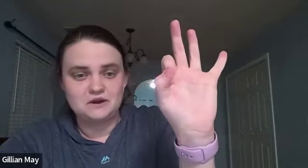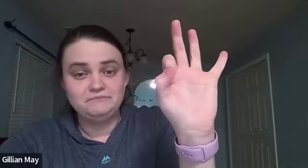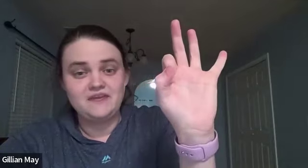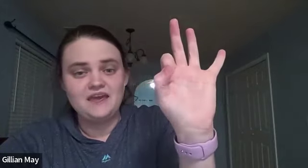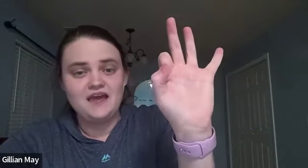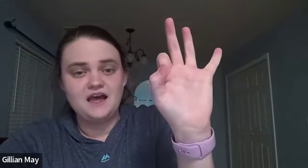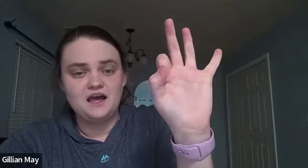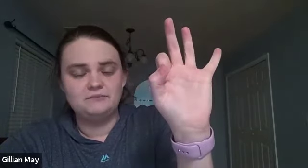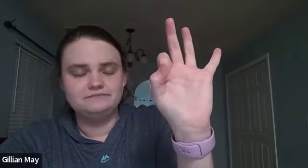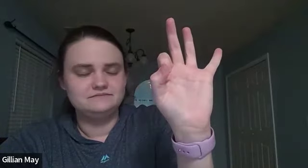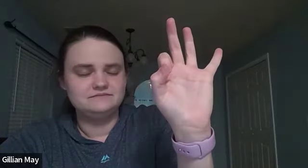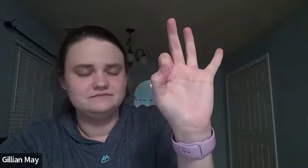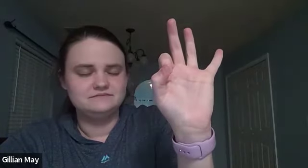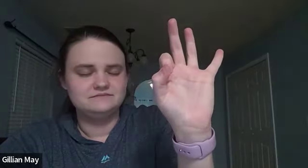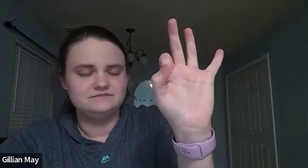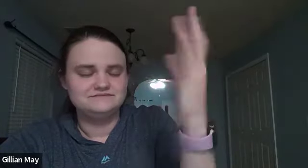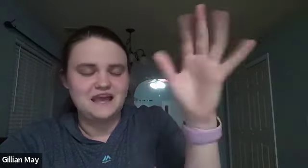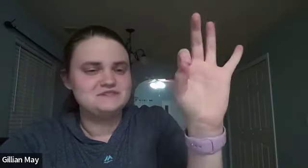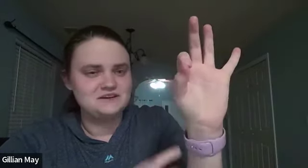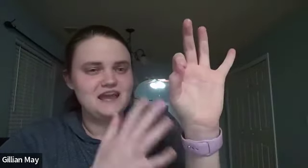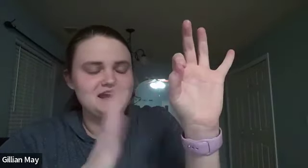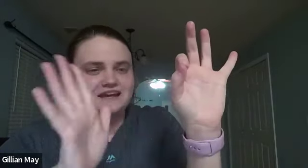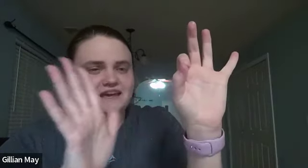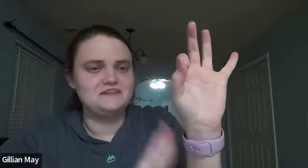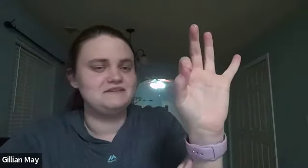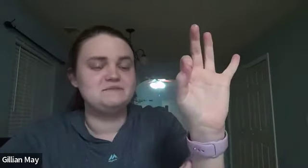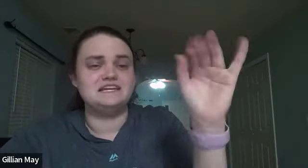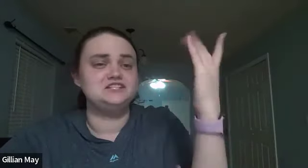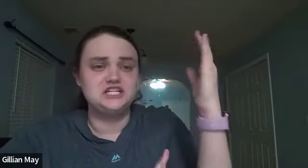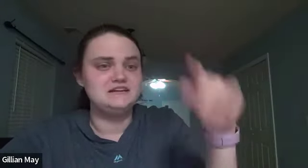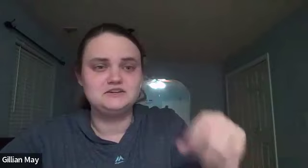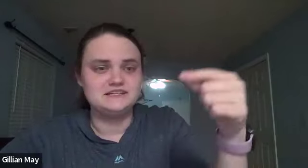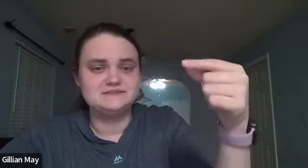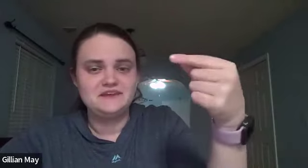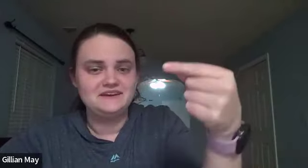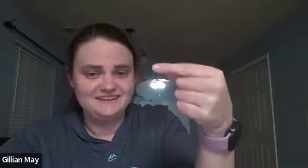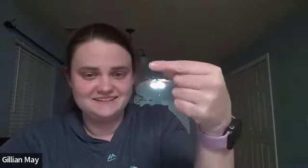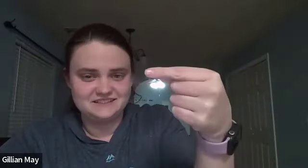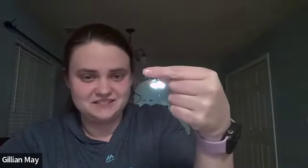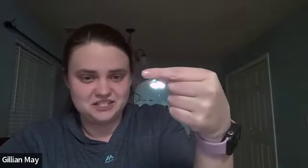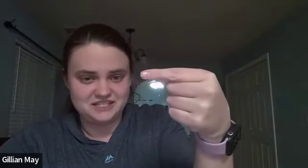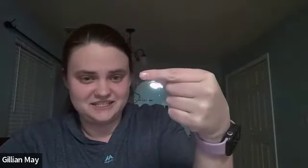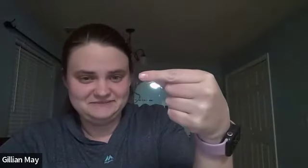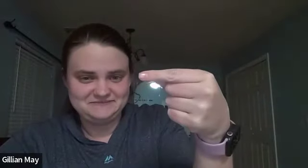Sorry. I'm staring at it and I can't think of it. Give me a second. G, goodness. G,